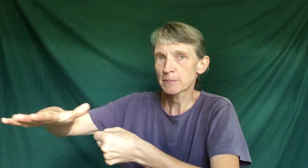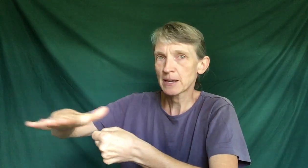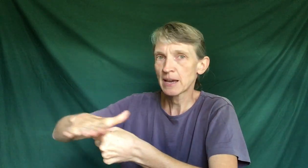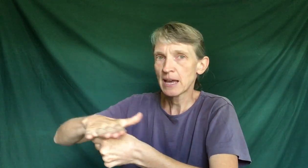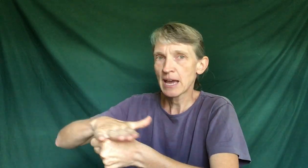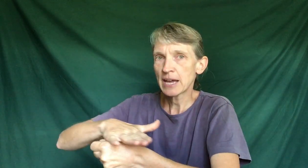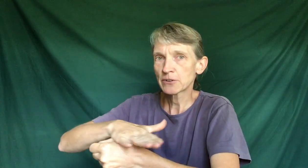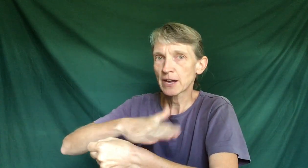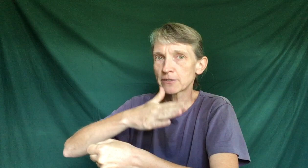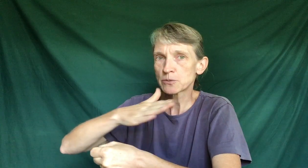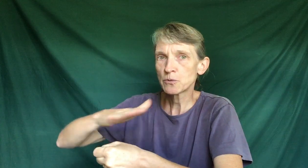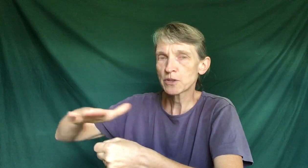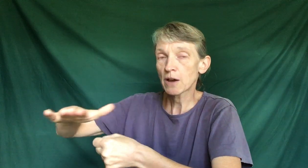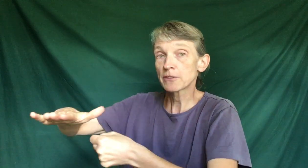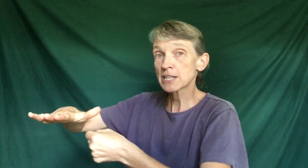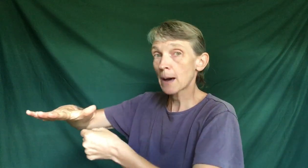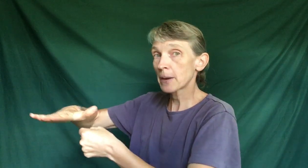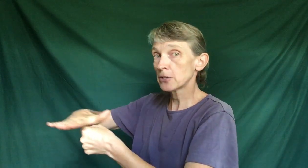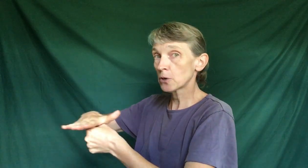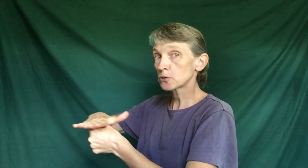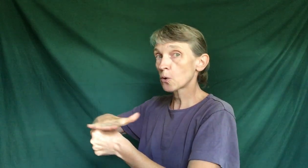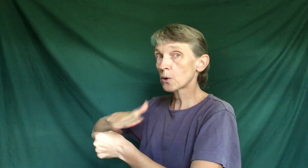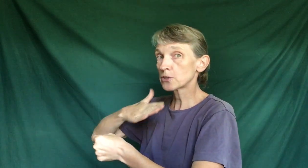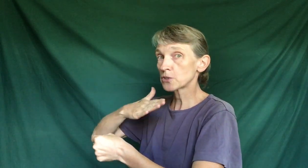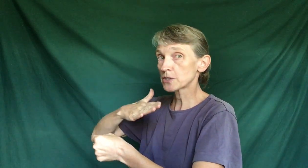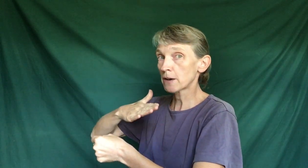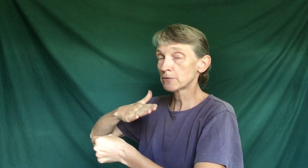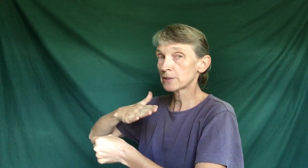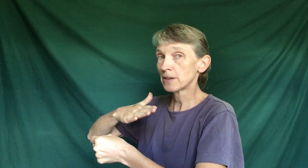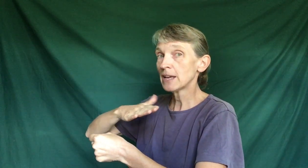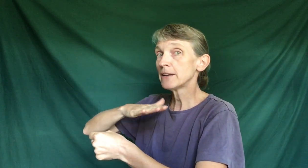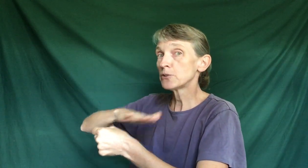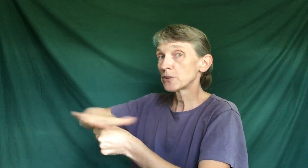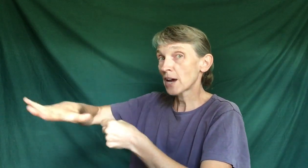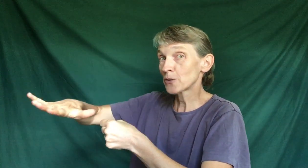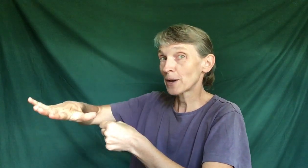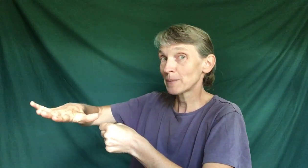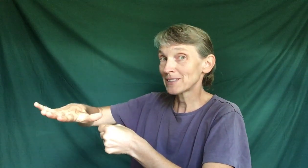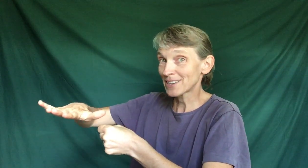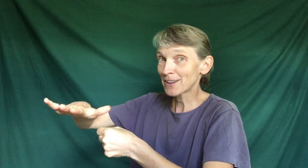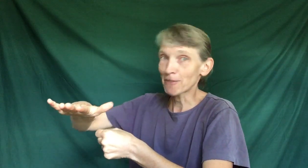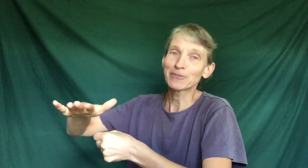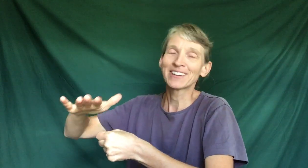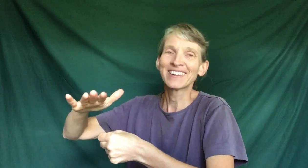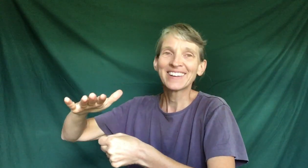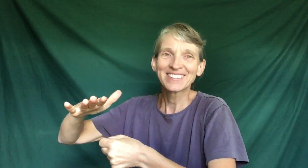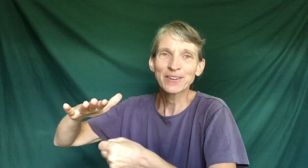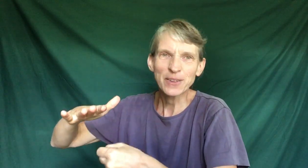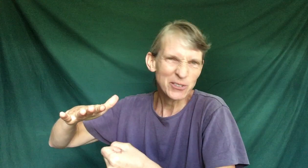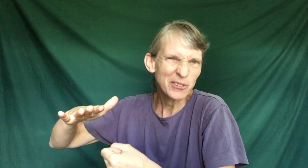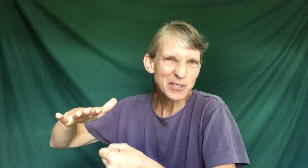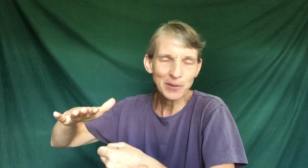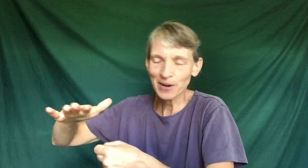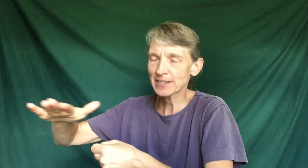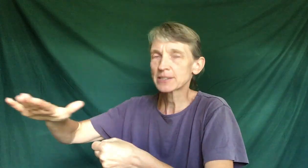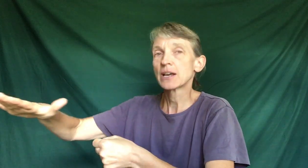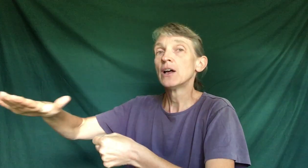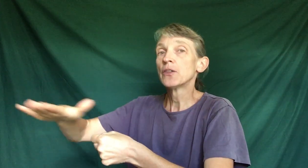recipe, and you're kind of smoothing off the top, and you go towards yourself. If you do it the other way, it means enough. So they're sort of similar ideas.